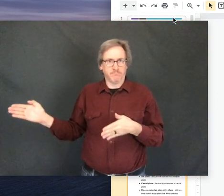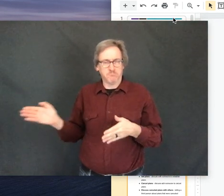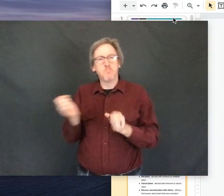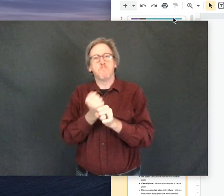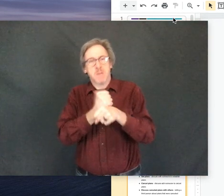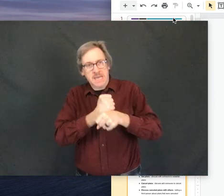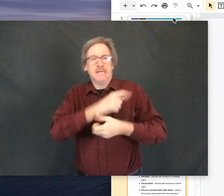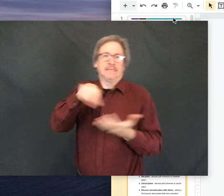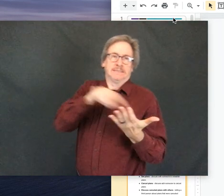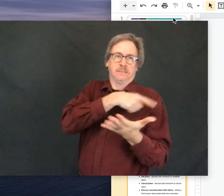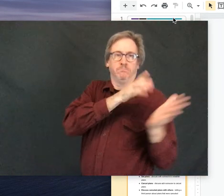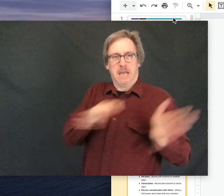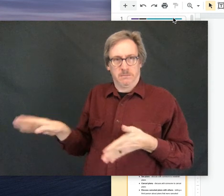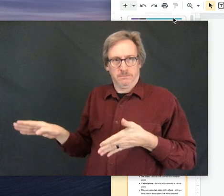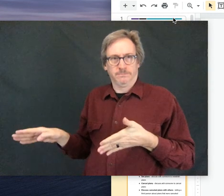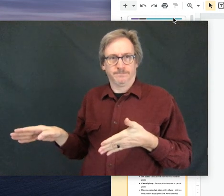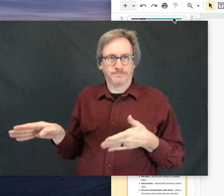plan.